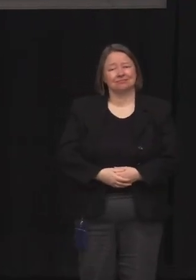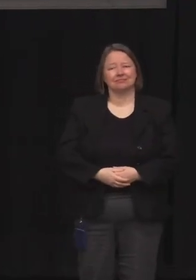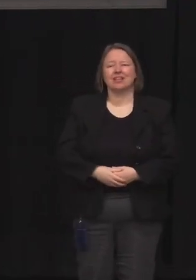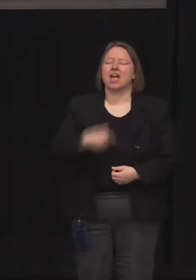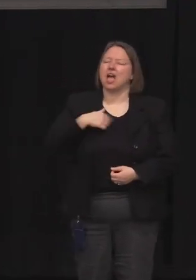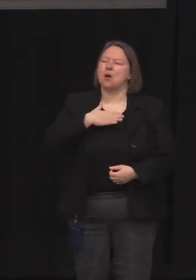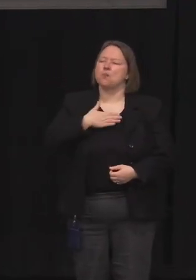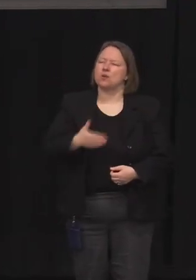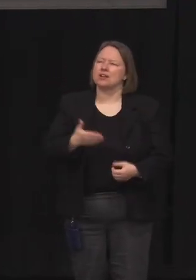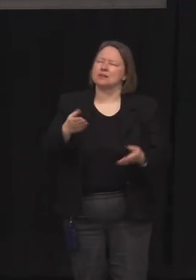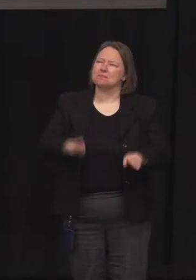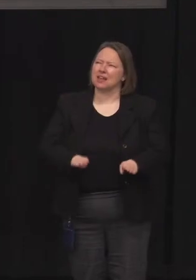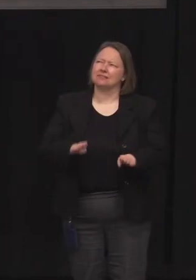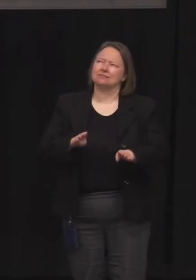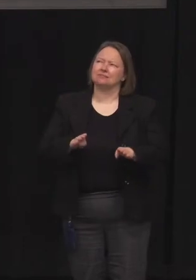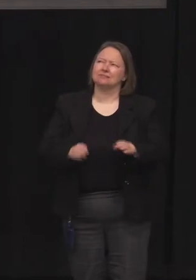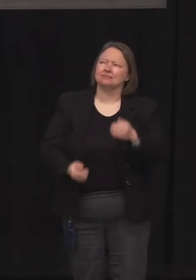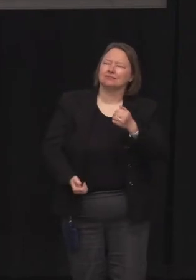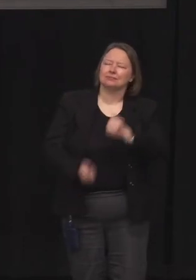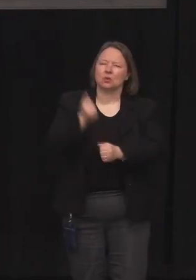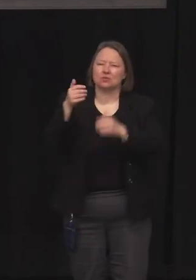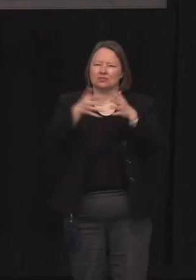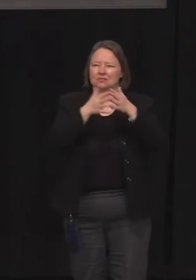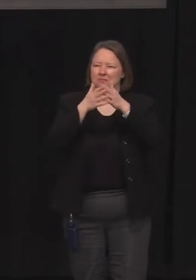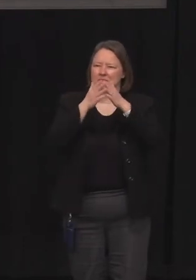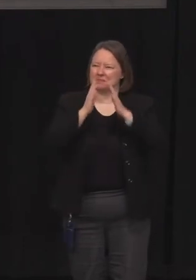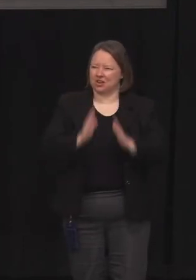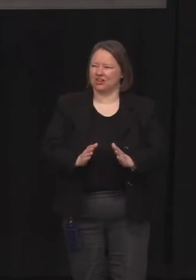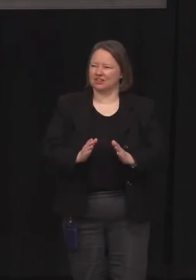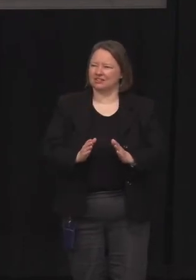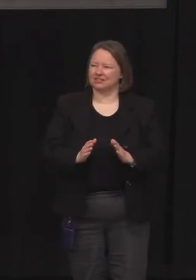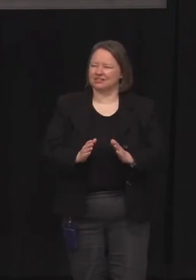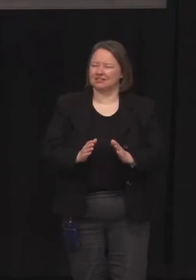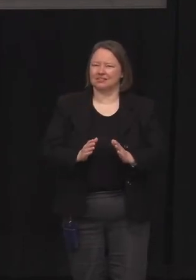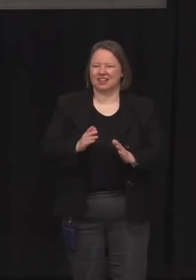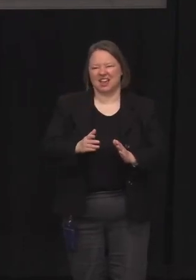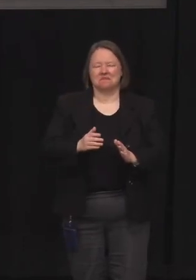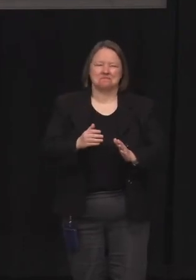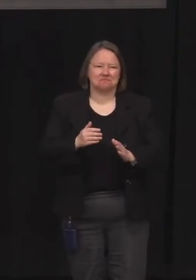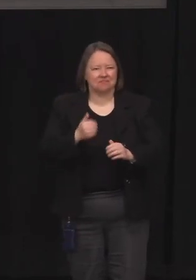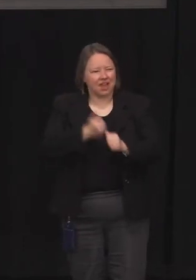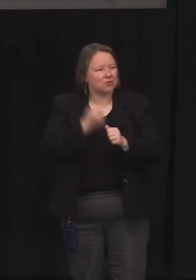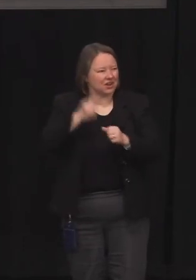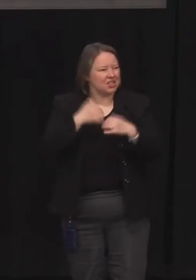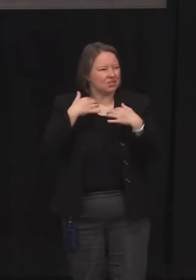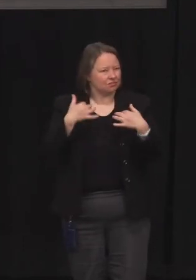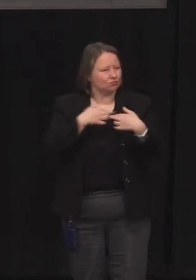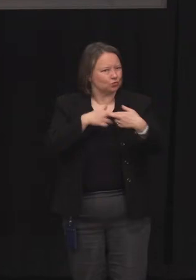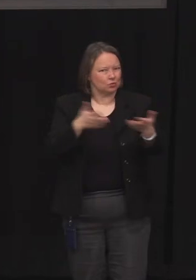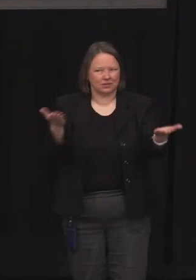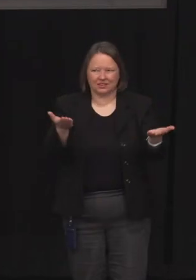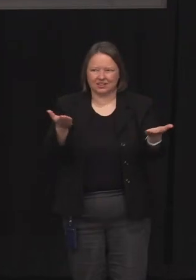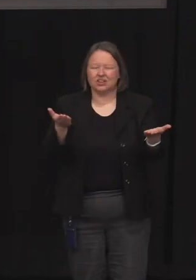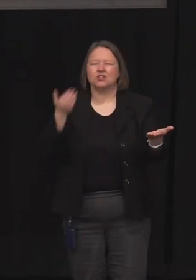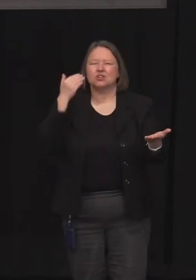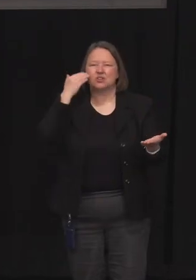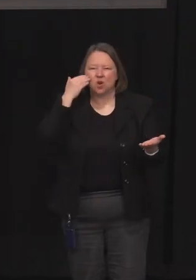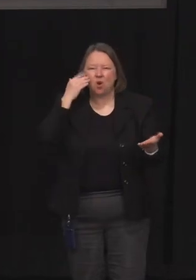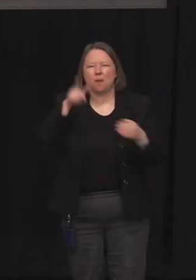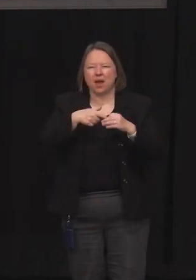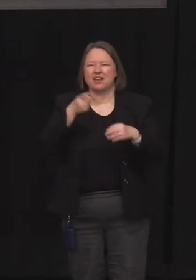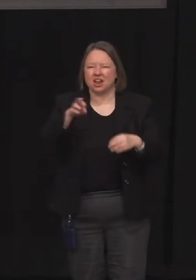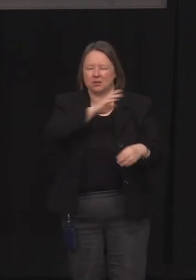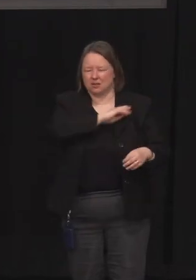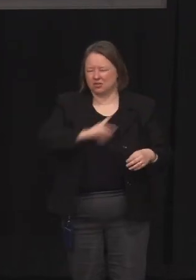I'd be willing to bet that the vast majority of Americans, as well as pretty much everybody in this room, have heard or know about Reverend